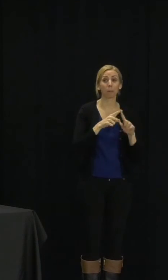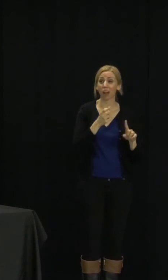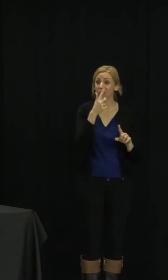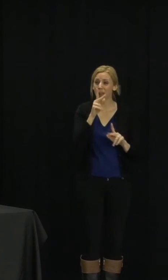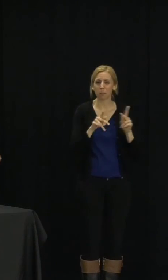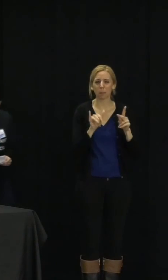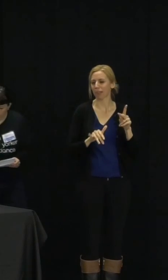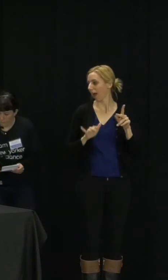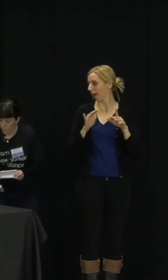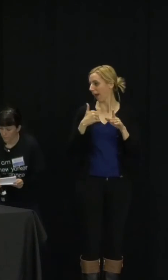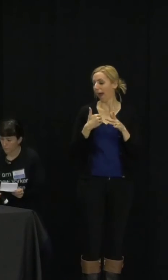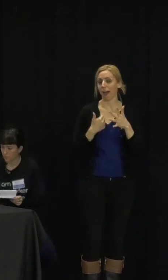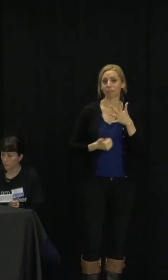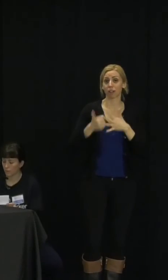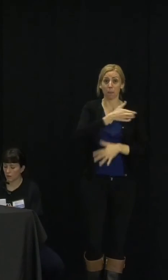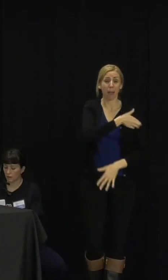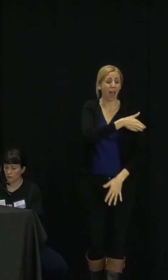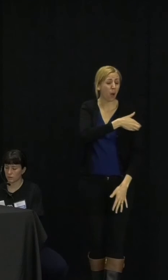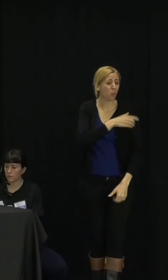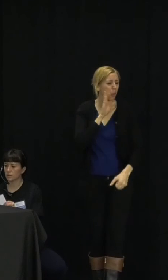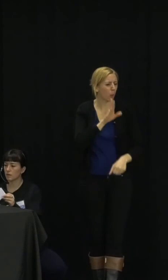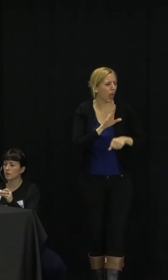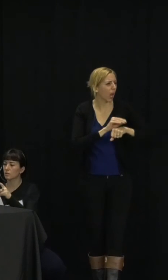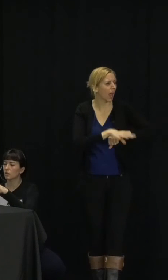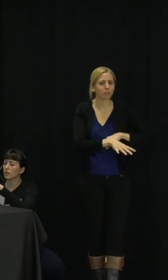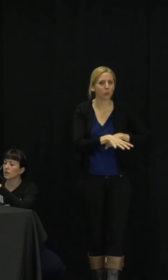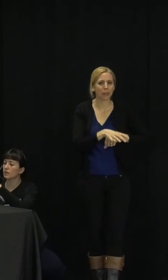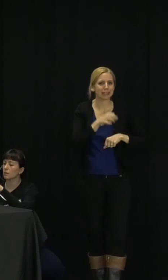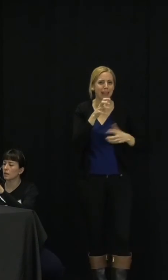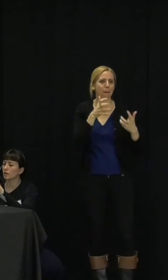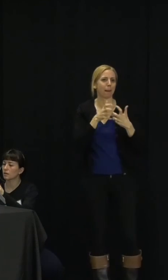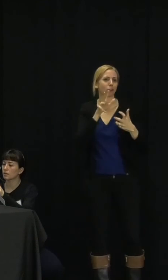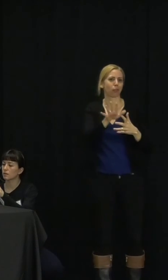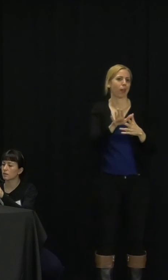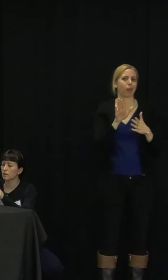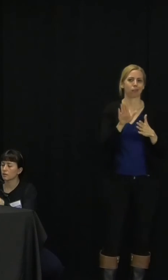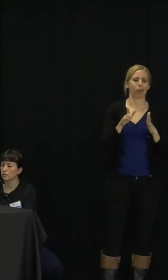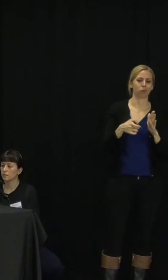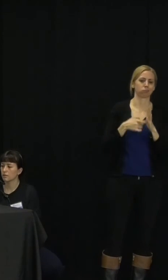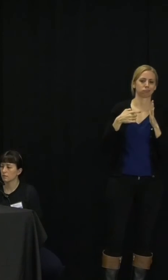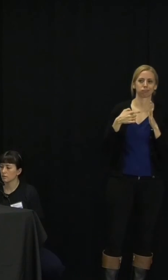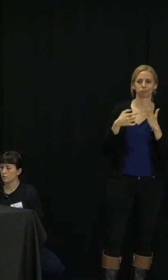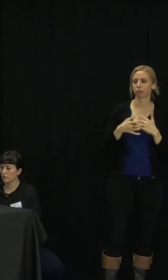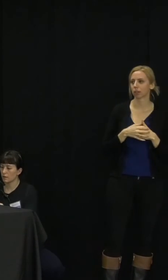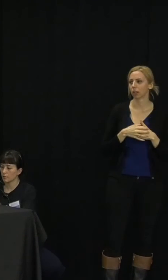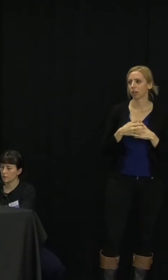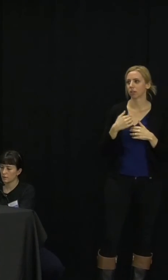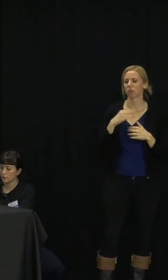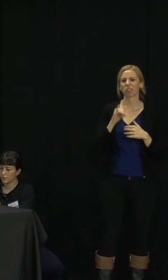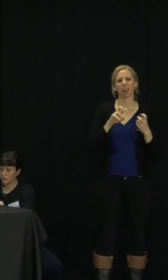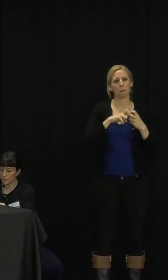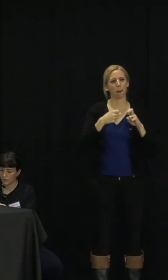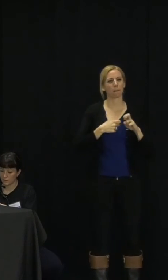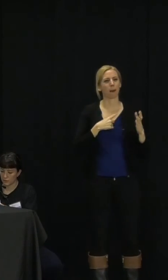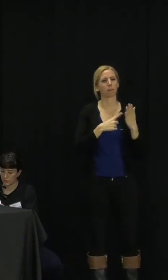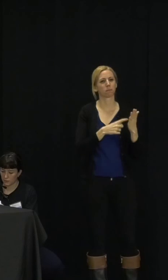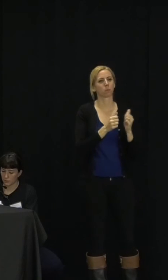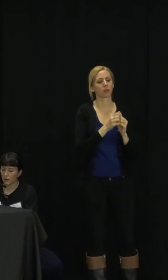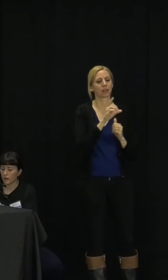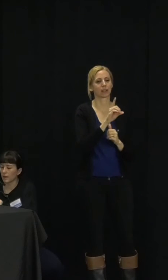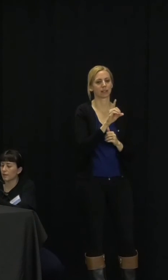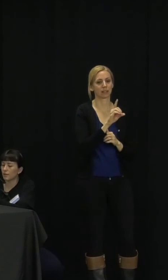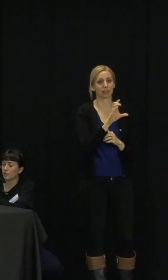the hiring practices that exist in our field, which I have no idea why nonprofits create